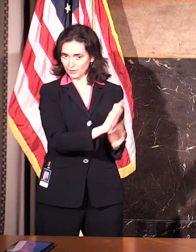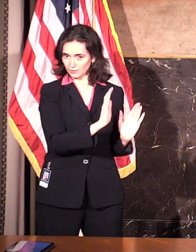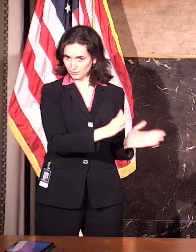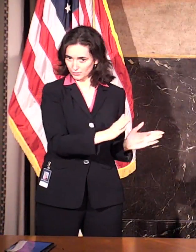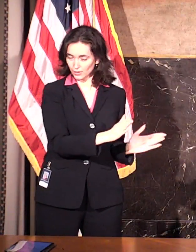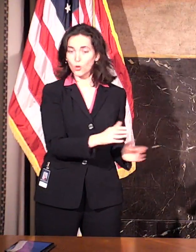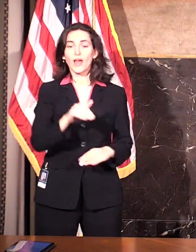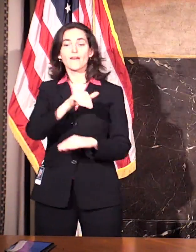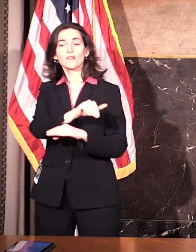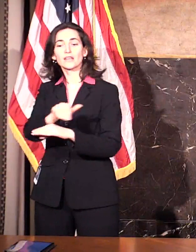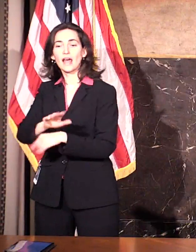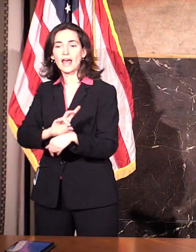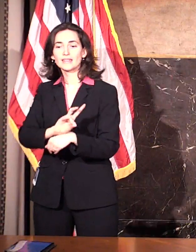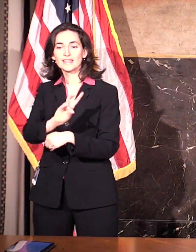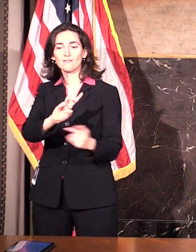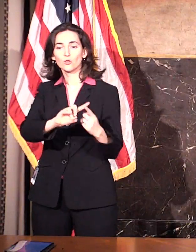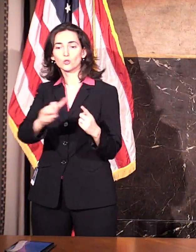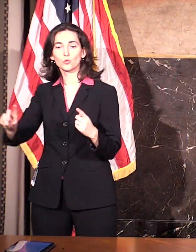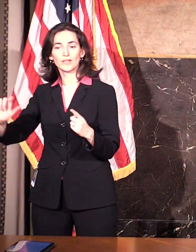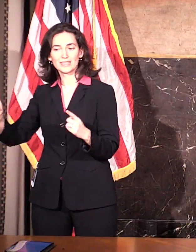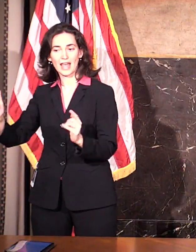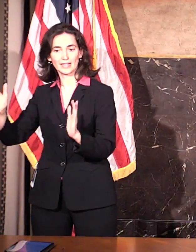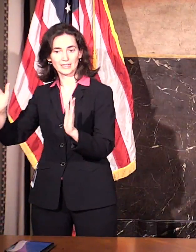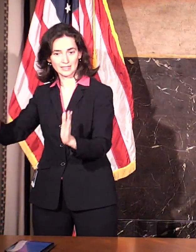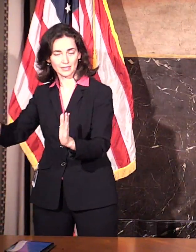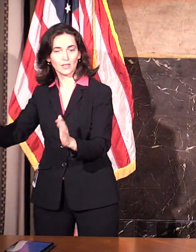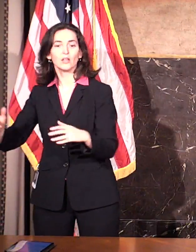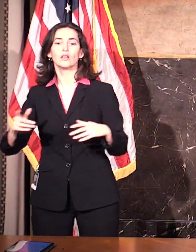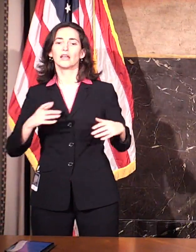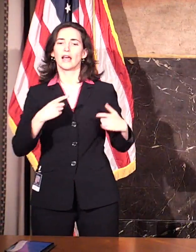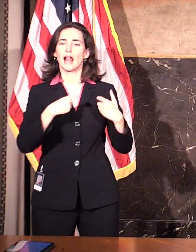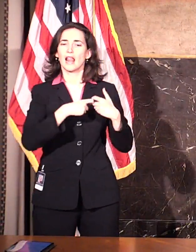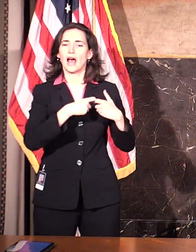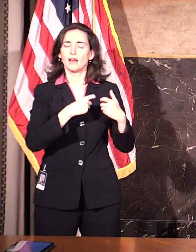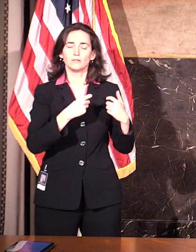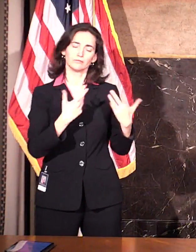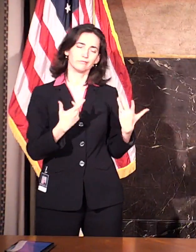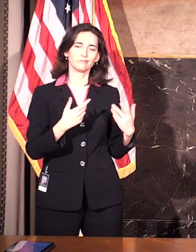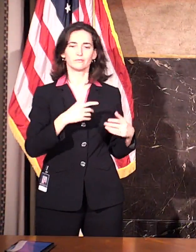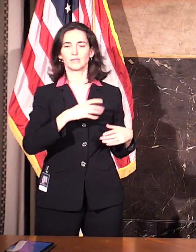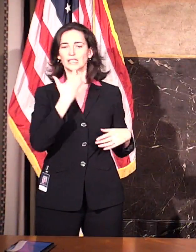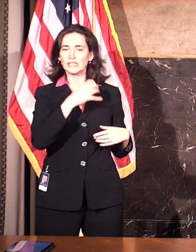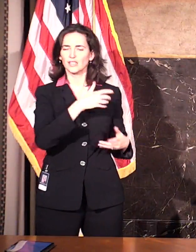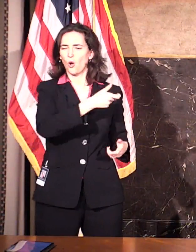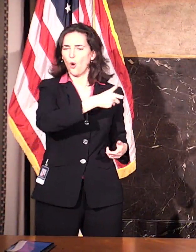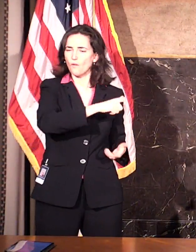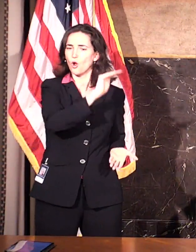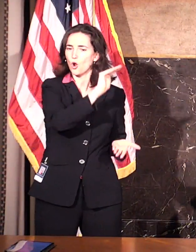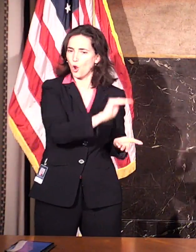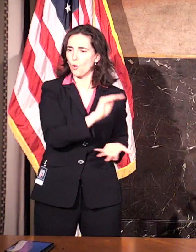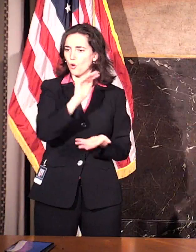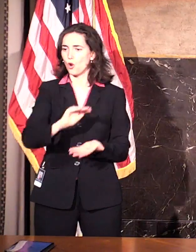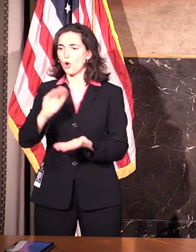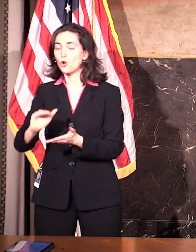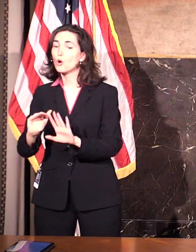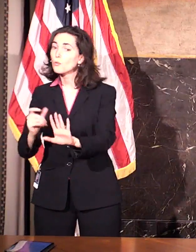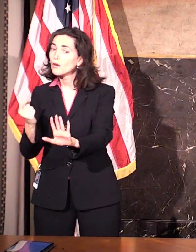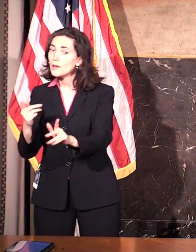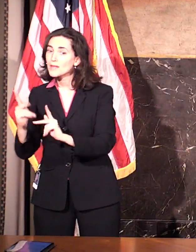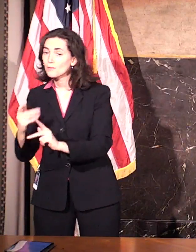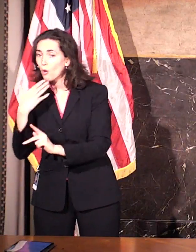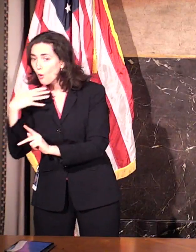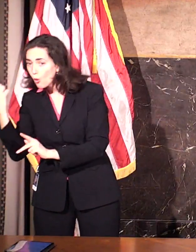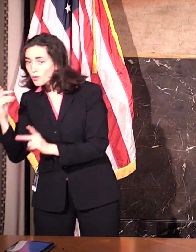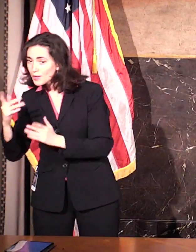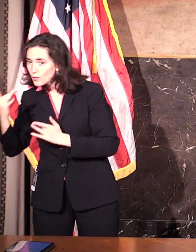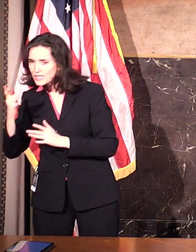can, and this does not apply to elderly folks and so forth, but if you're able, set your thermostat